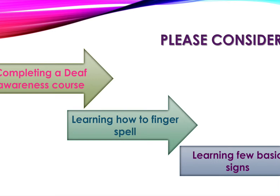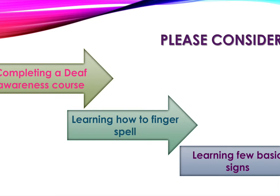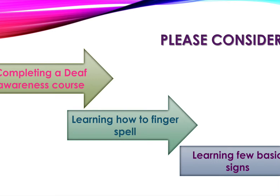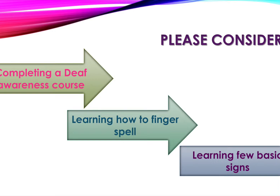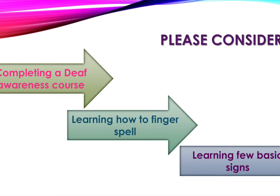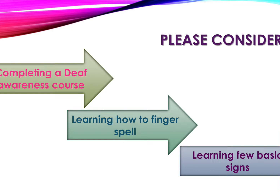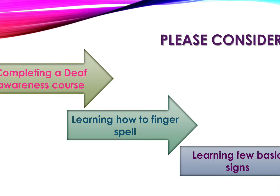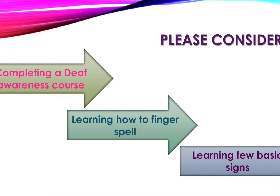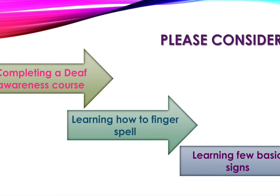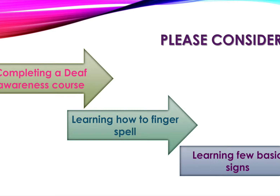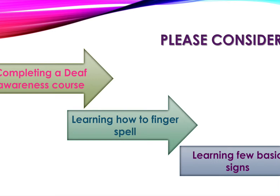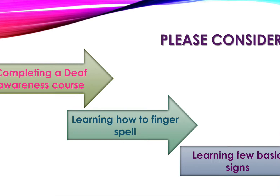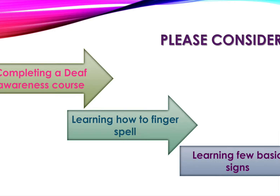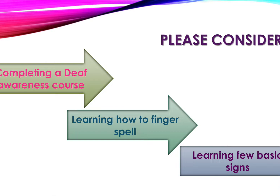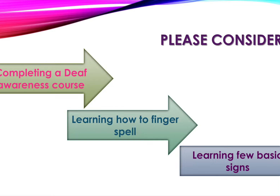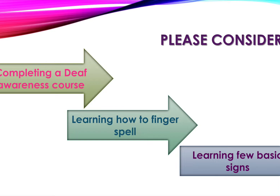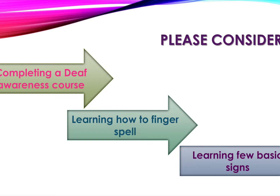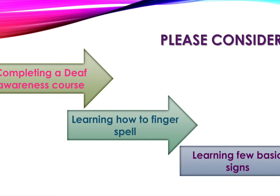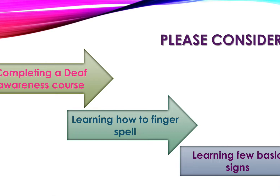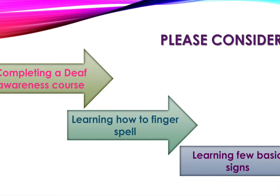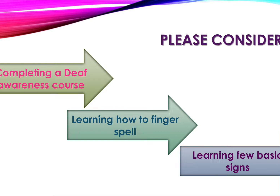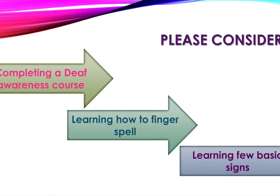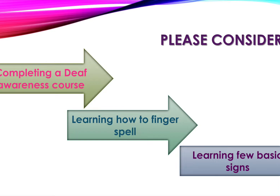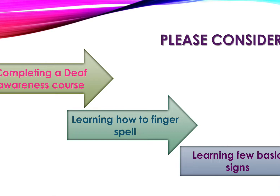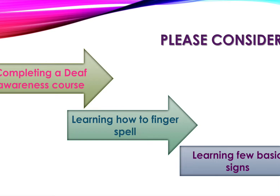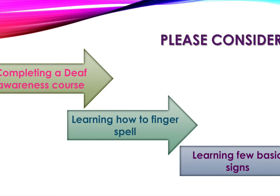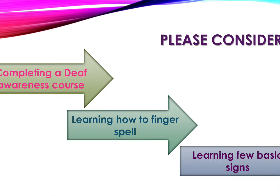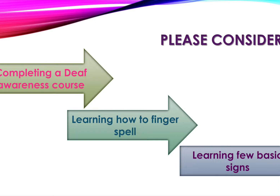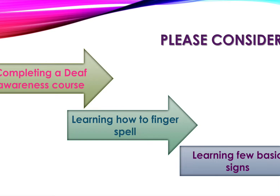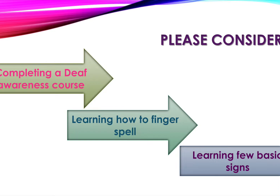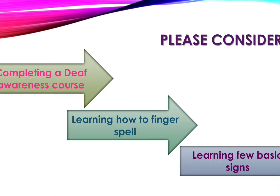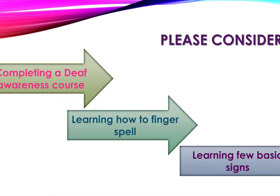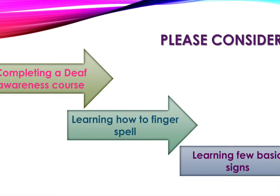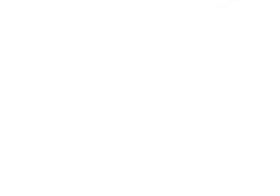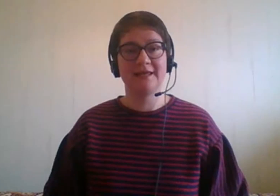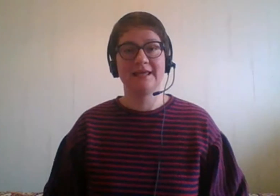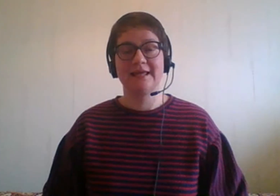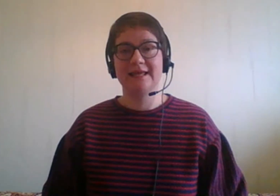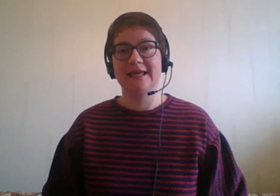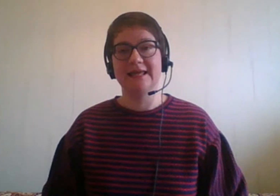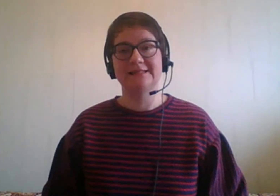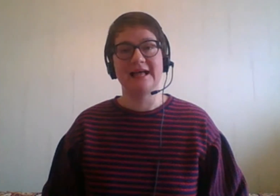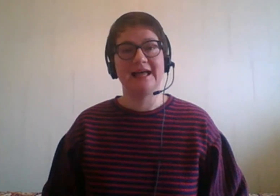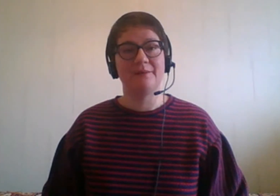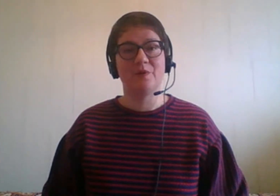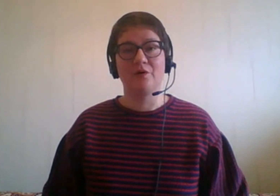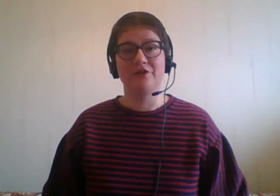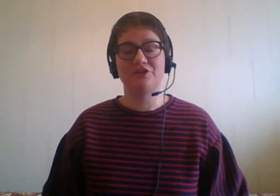and I will have a go at demonstrating some useful signs. But first is I am going